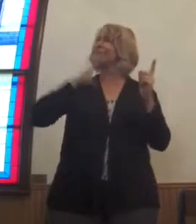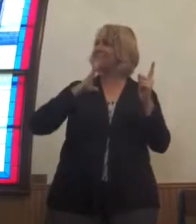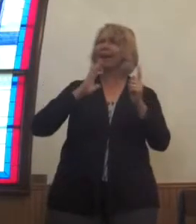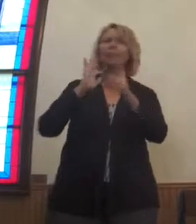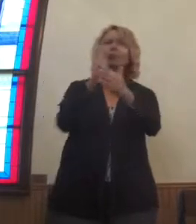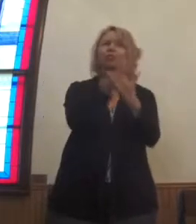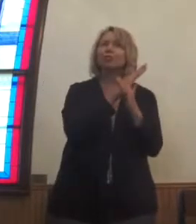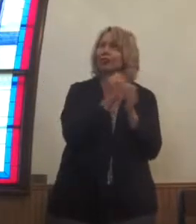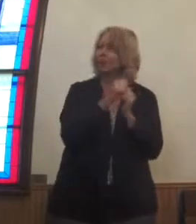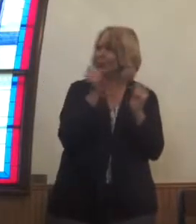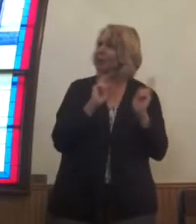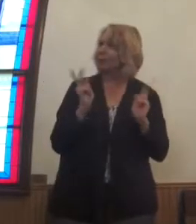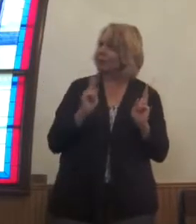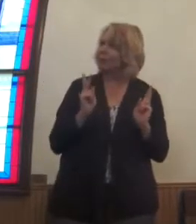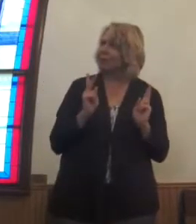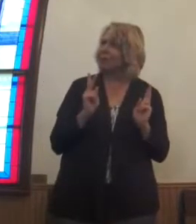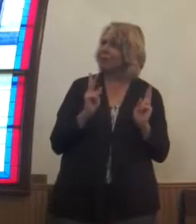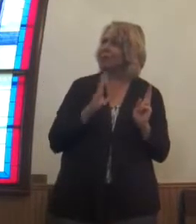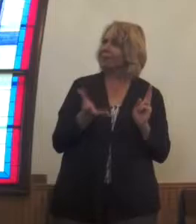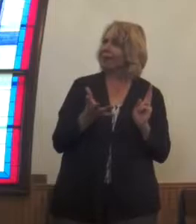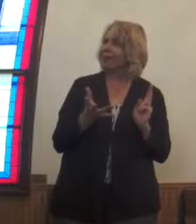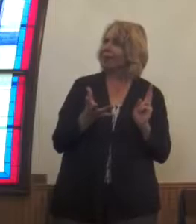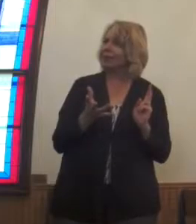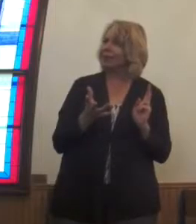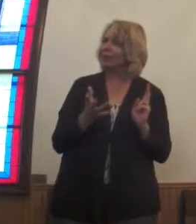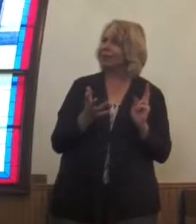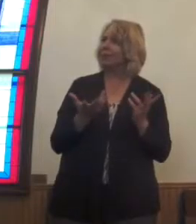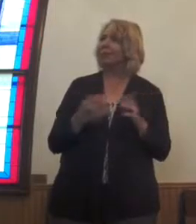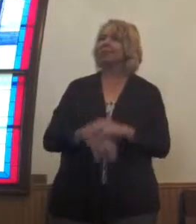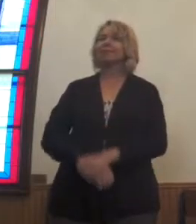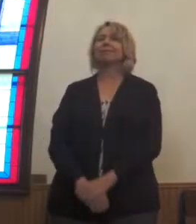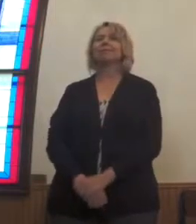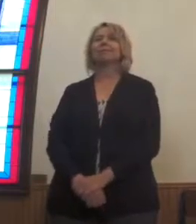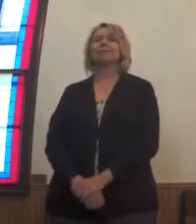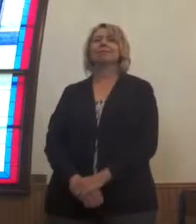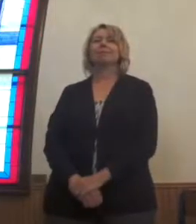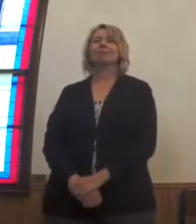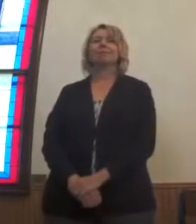others as you would share it with yourself.